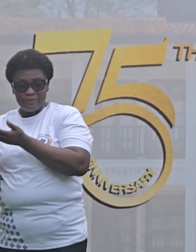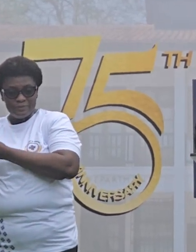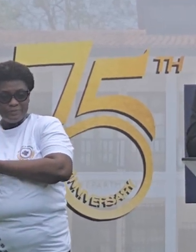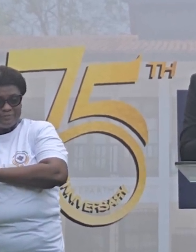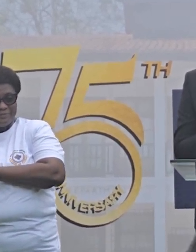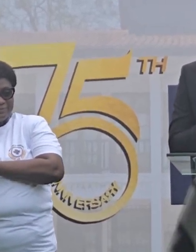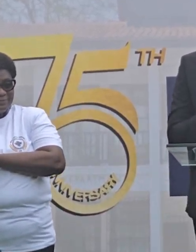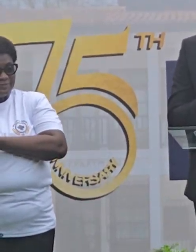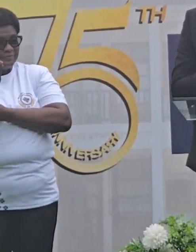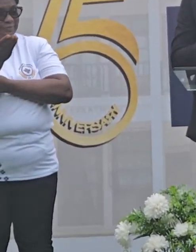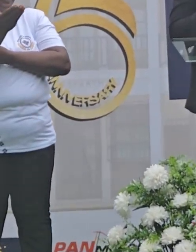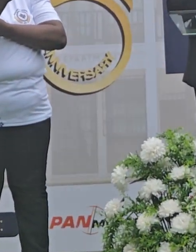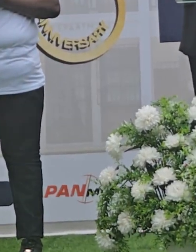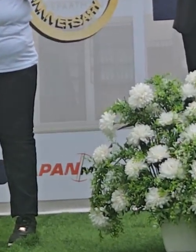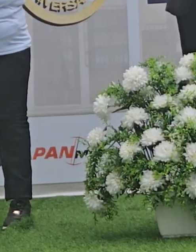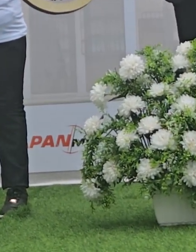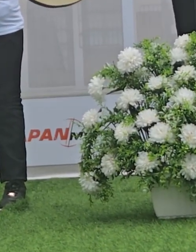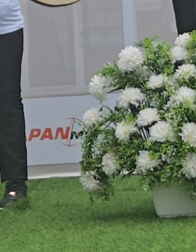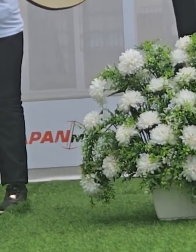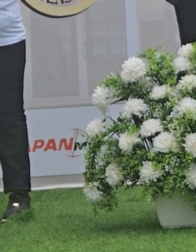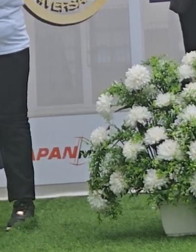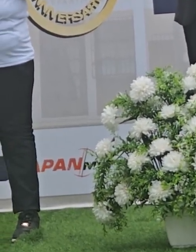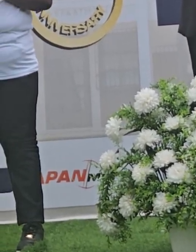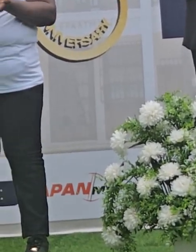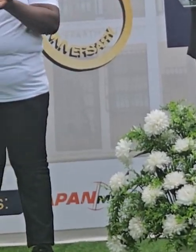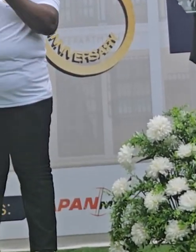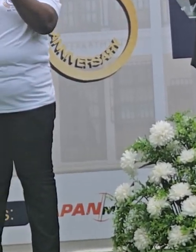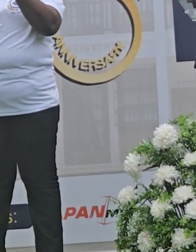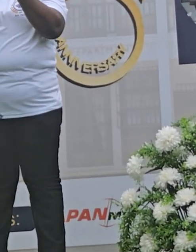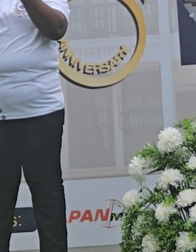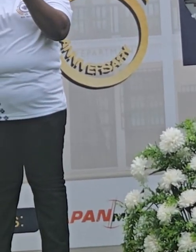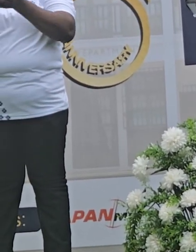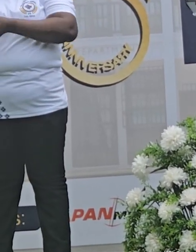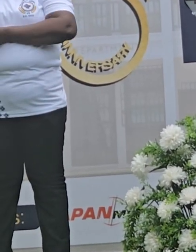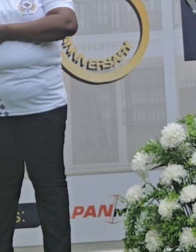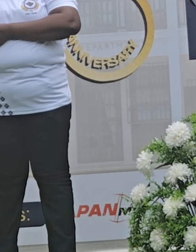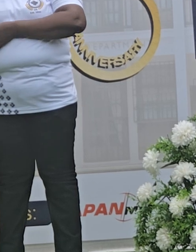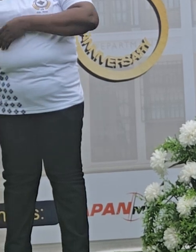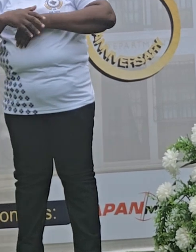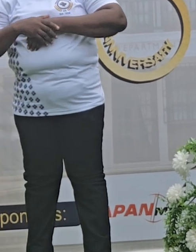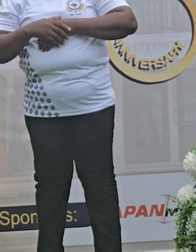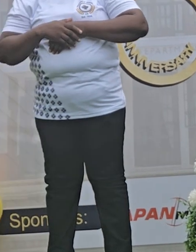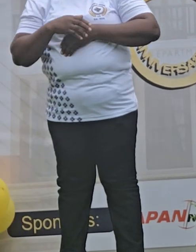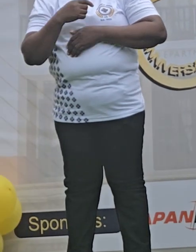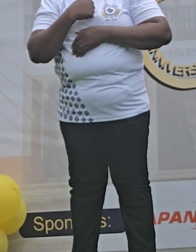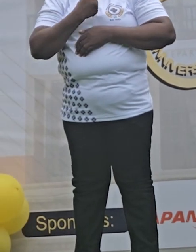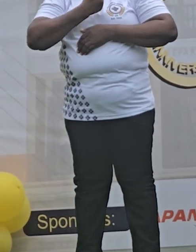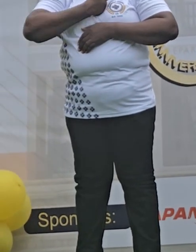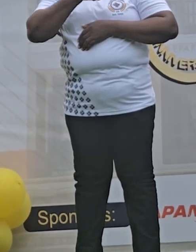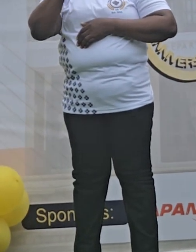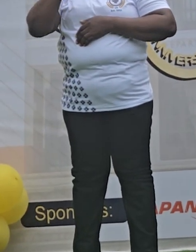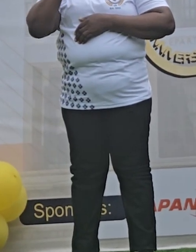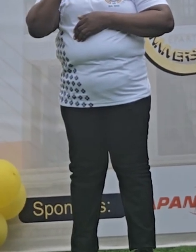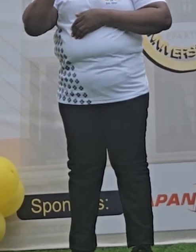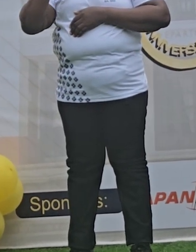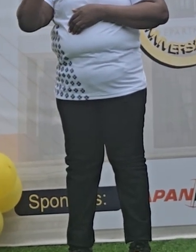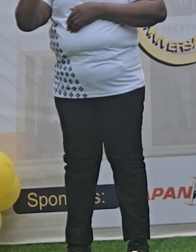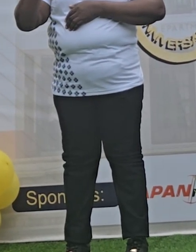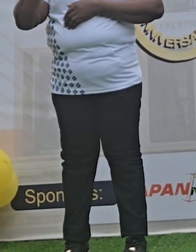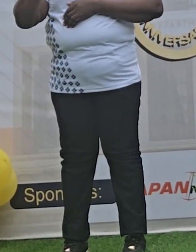To you all, representative of the Vice Chancellor, my own Provost, Prof. Yaro,